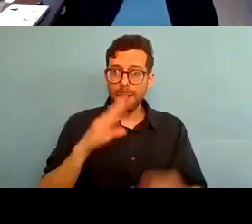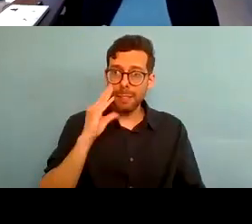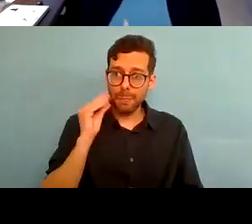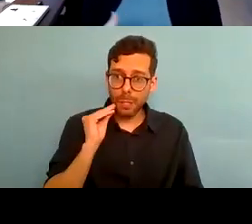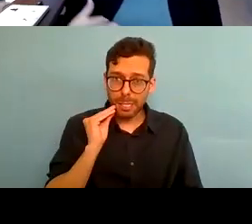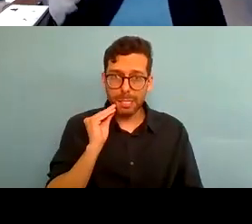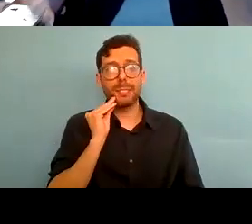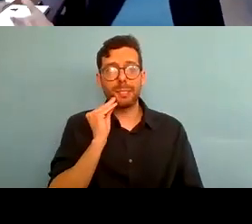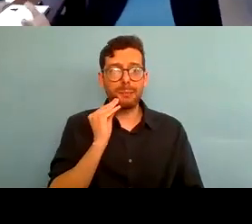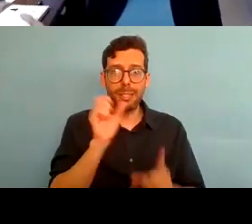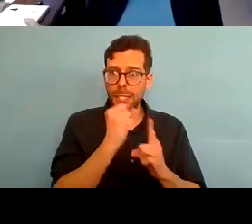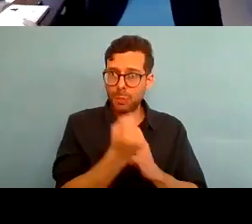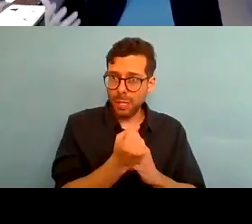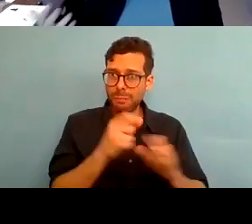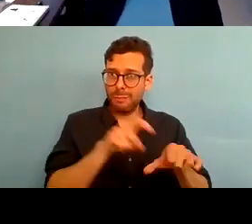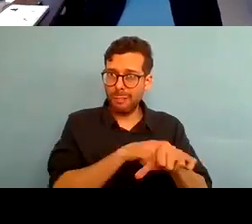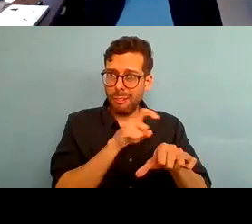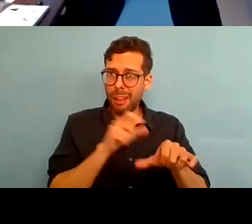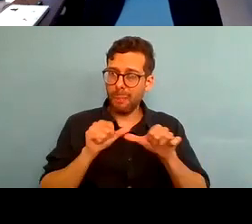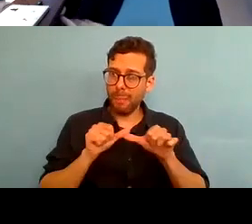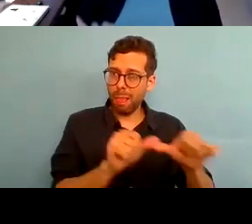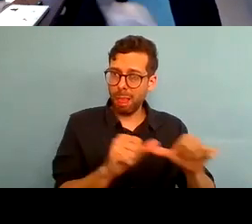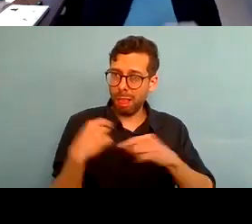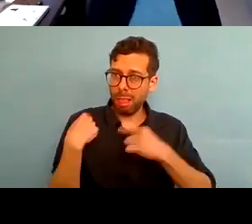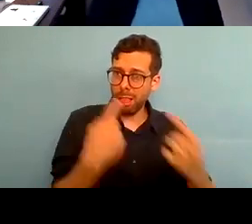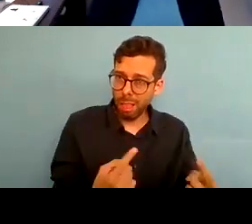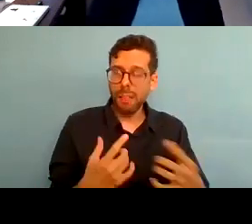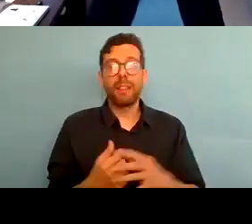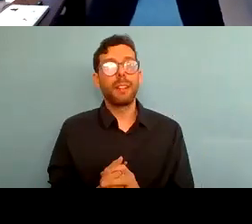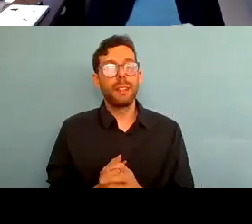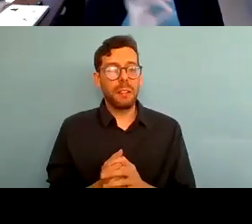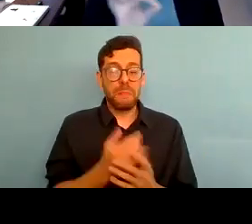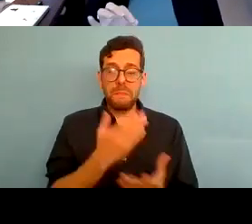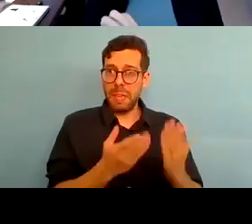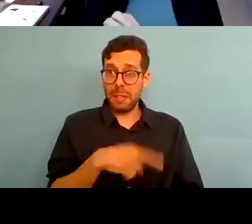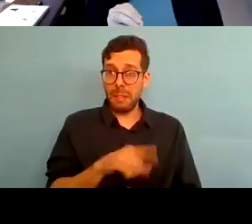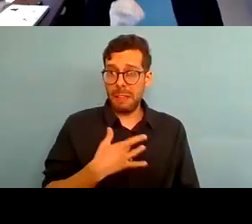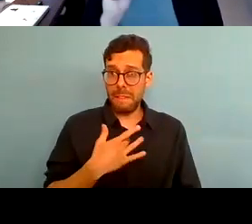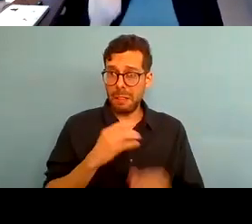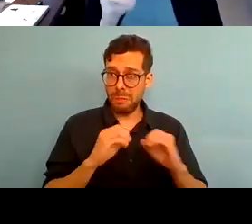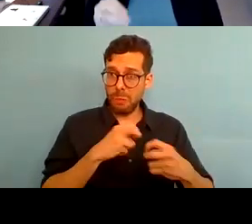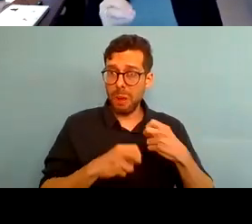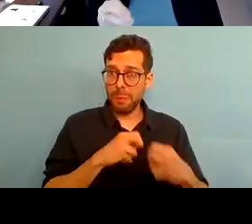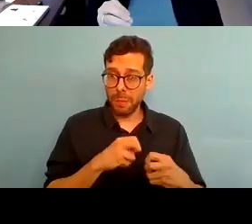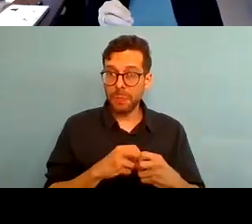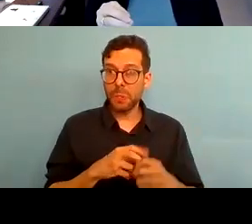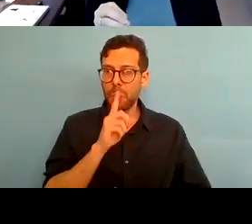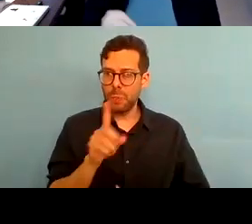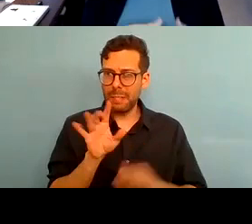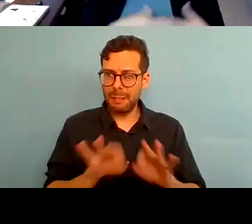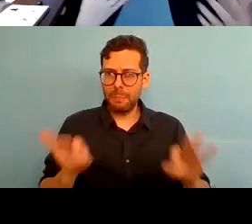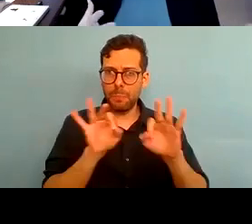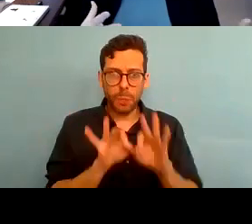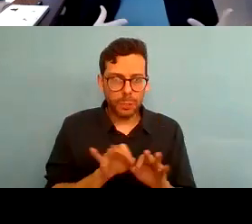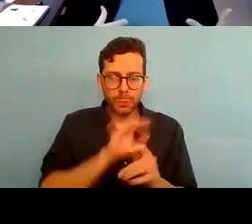long, they may have kind of stopped thinking about it as a problem, even though it is. Right. And so it's an important thing to kind of drill down a little bit more.